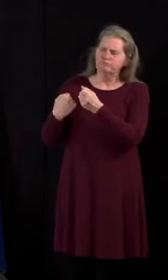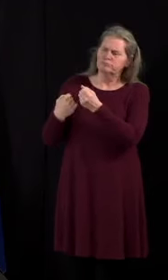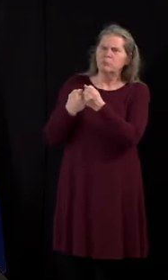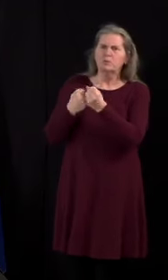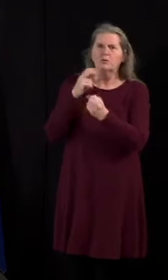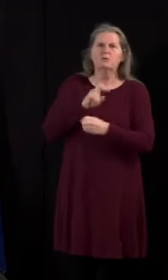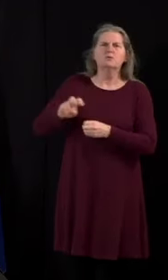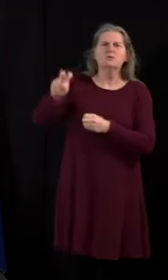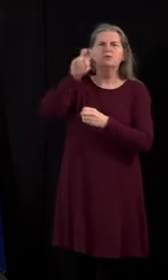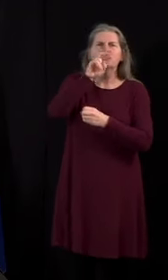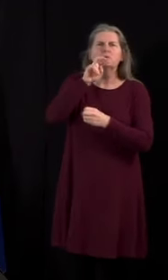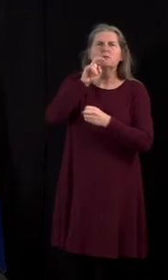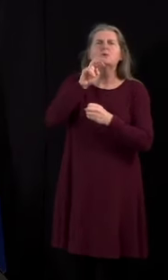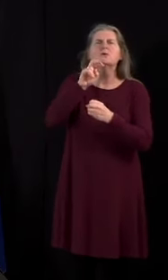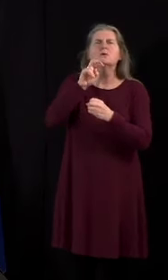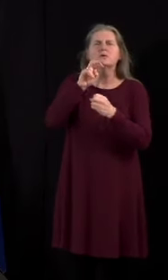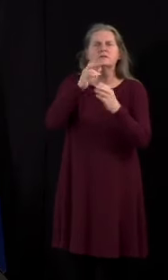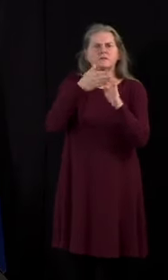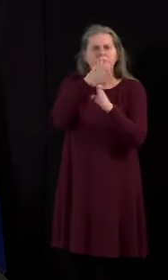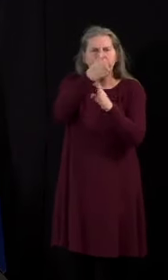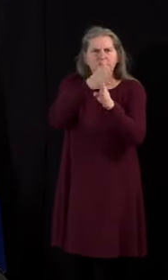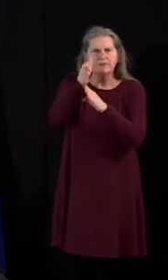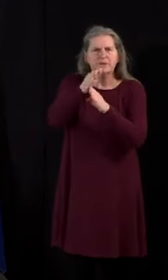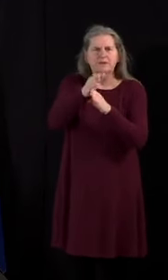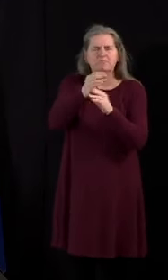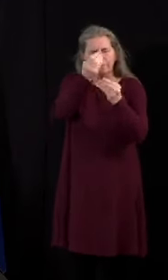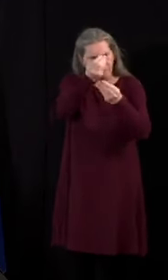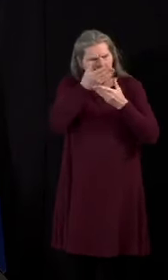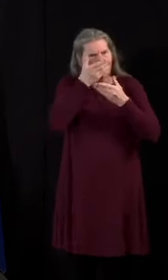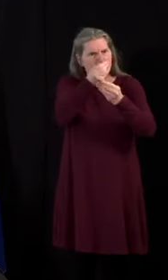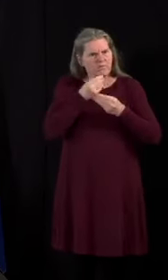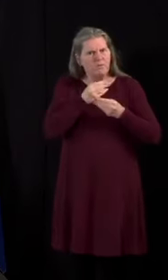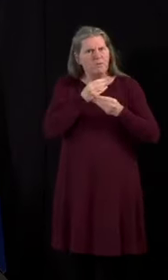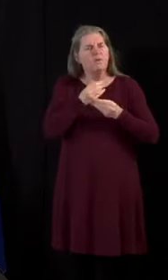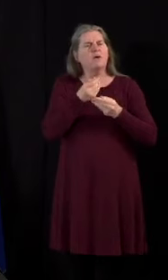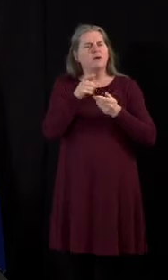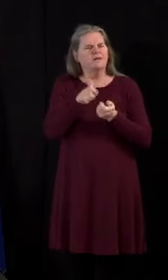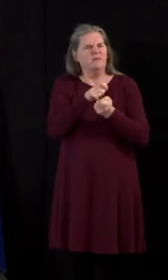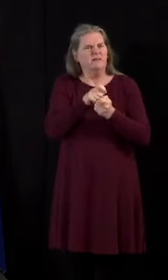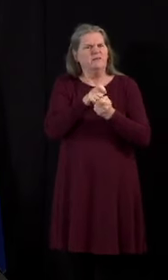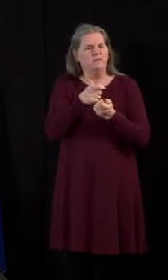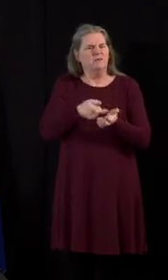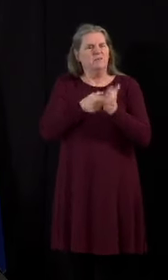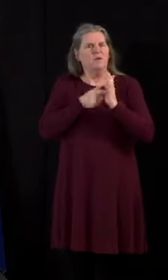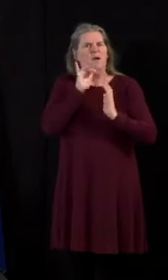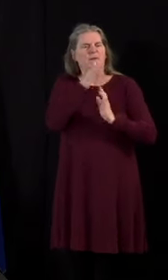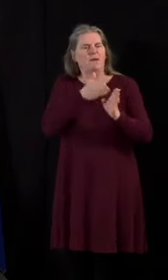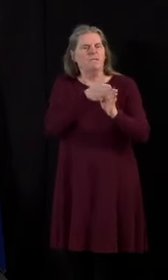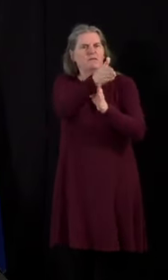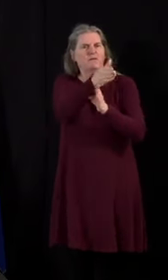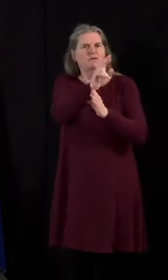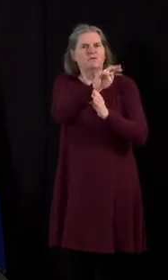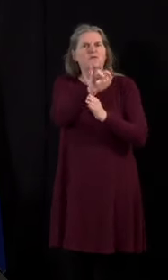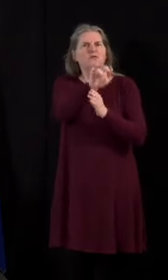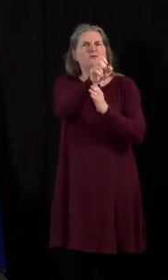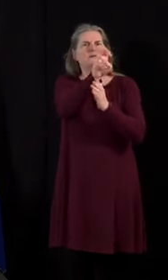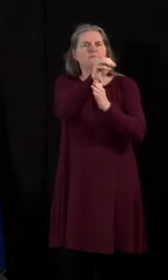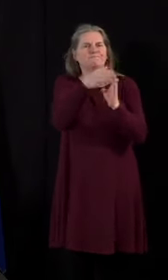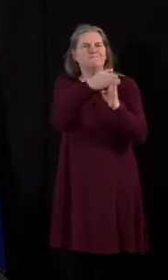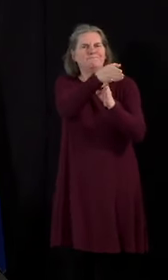supporting the tourism sector and ensuring that I am aware of the particular and unique challenges that that sector is going